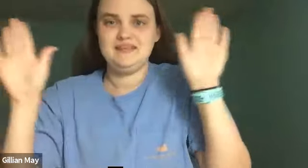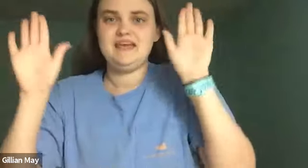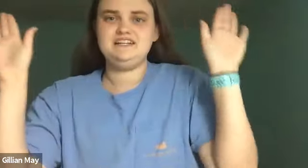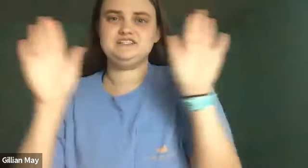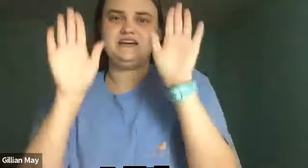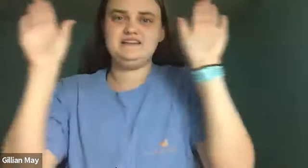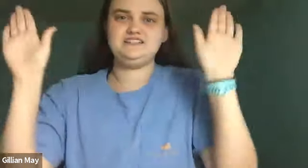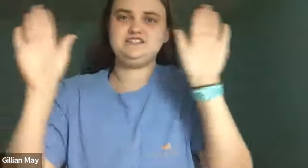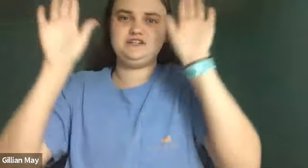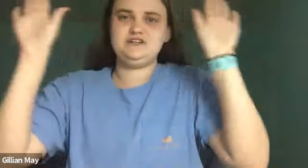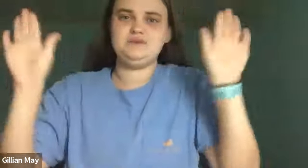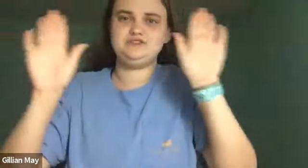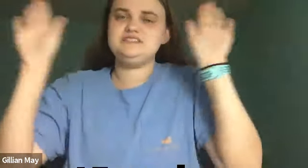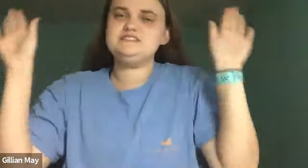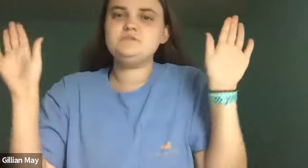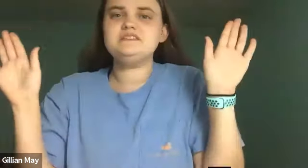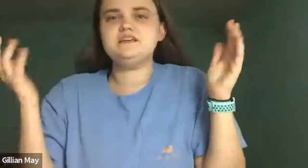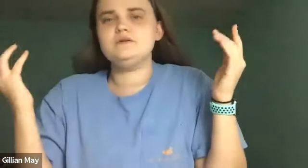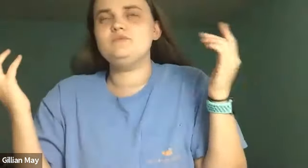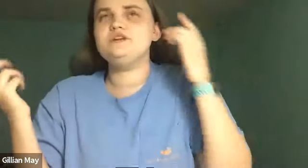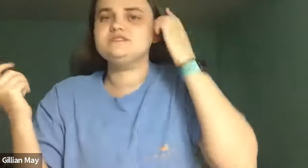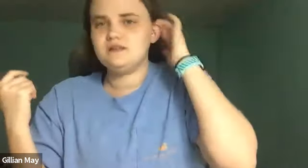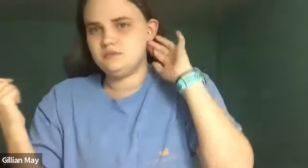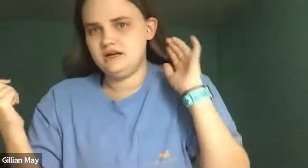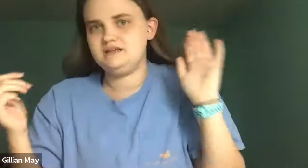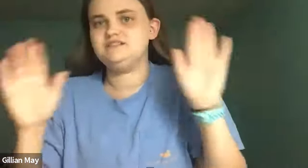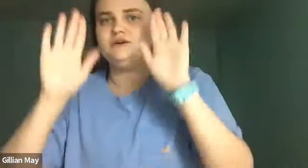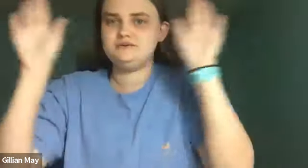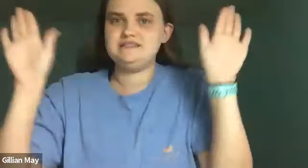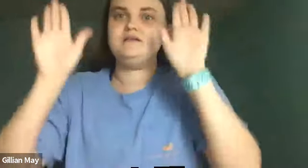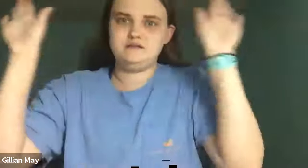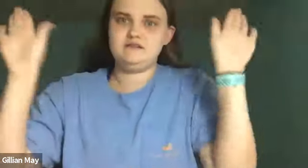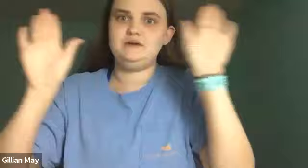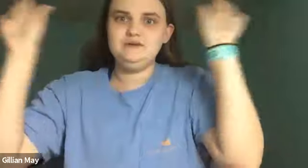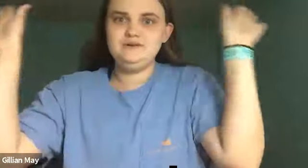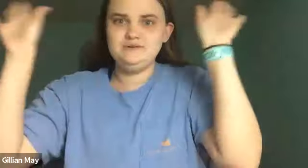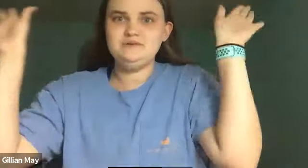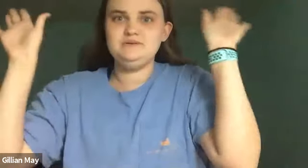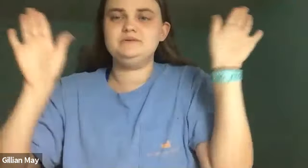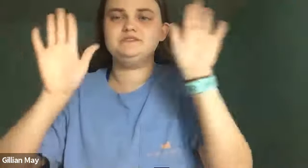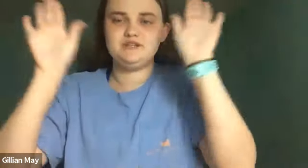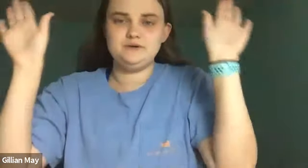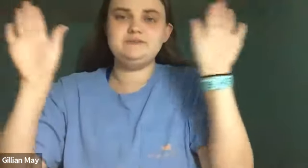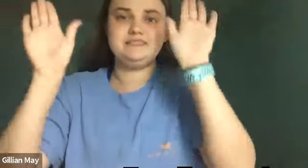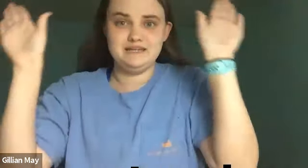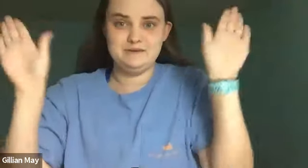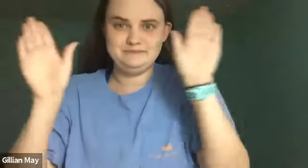And it's just kind of like circular motions. It's almost like when you're celebrating. So like, woo, so Sunday.